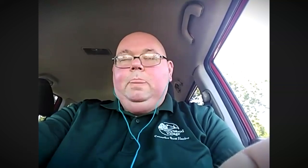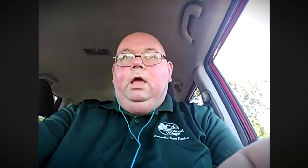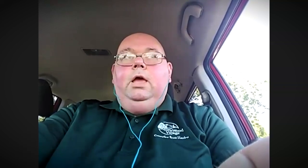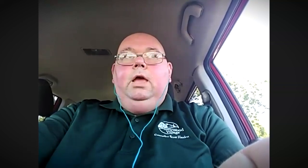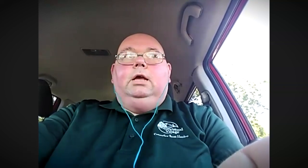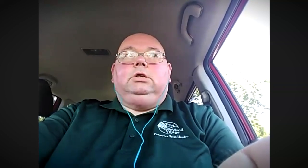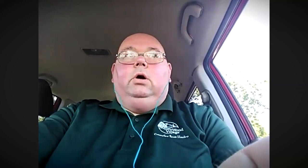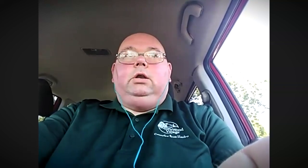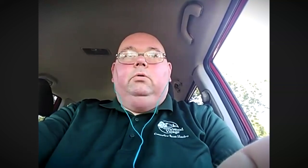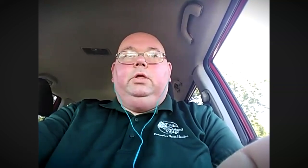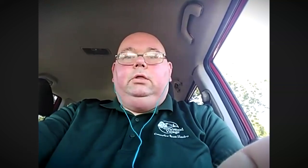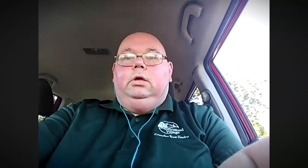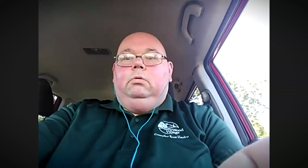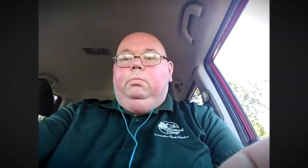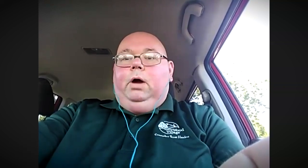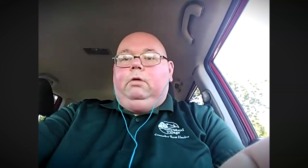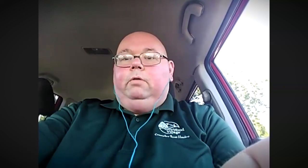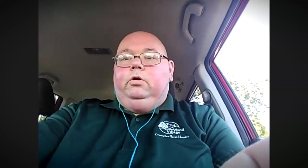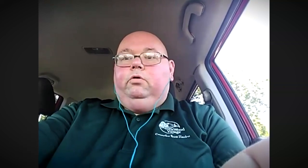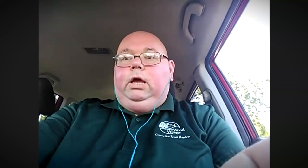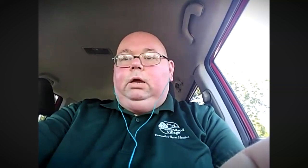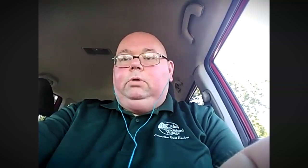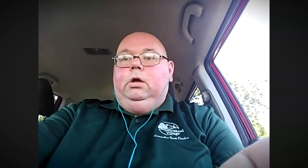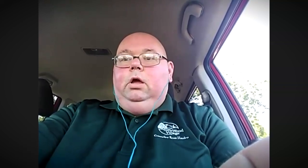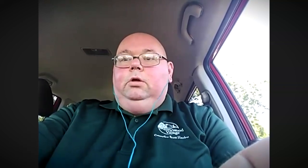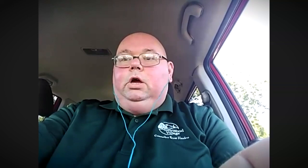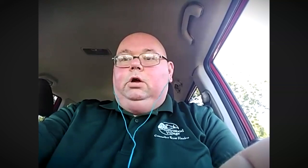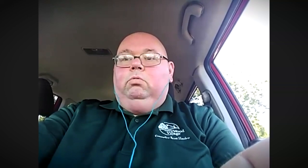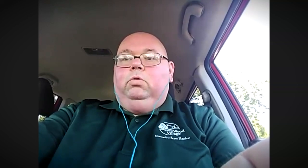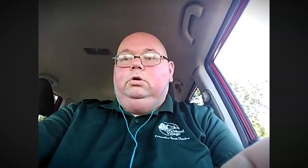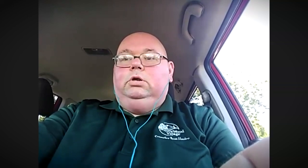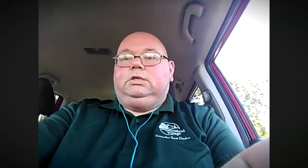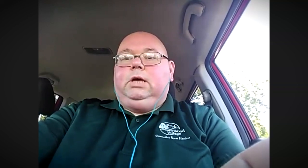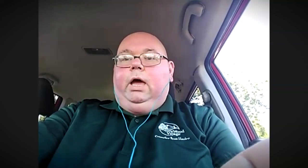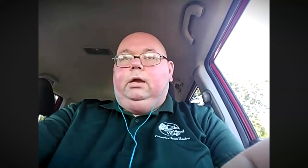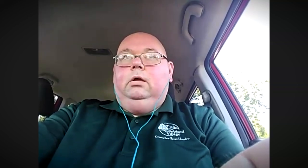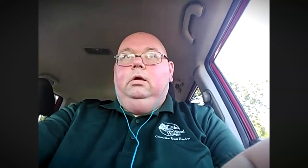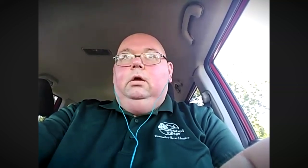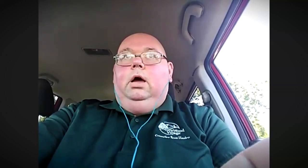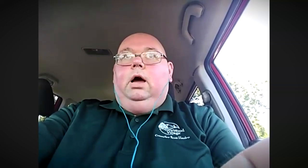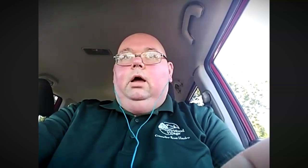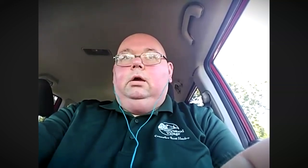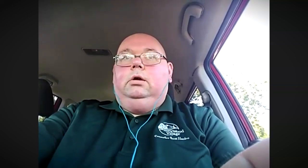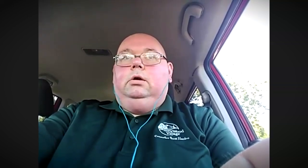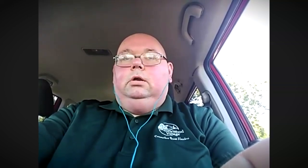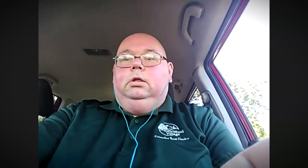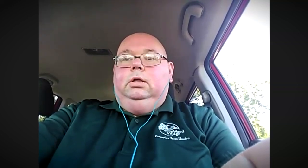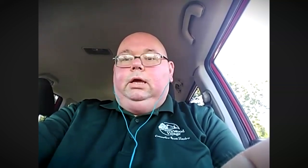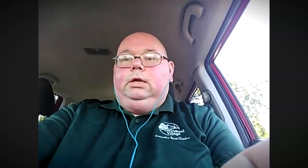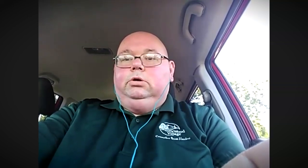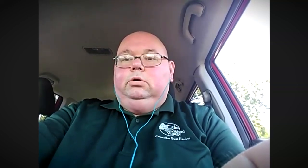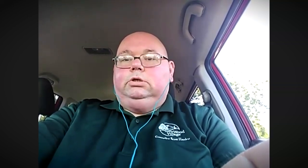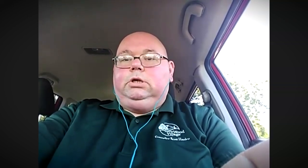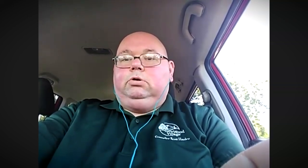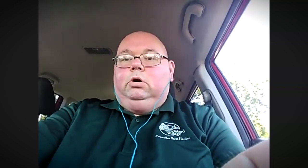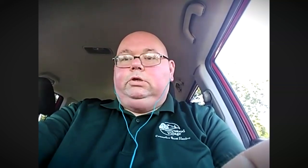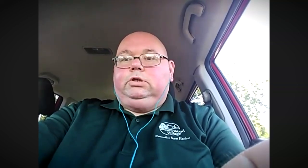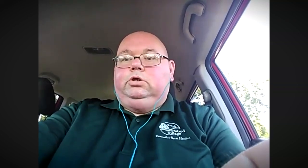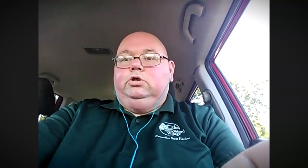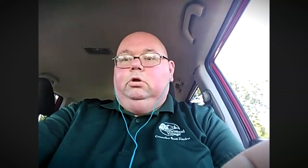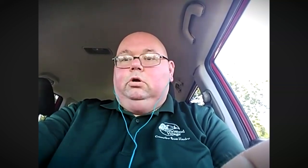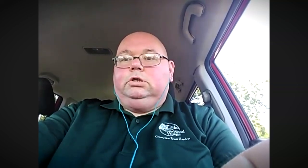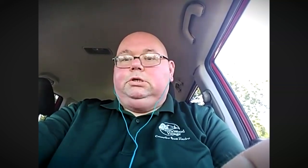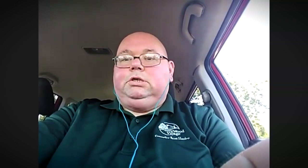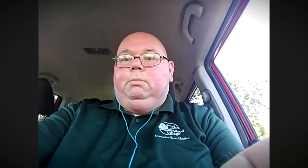color. And so I don't think that we might have ever dreamed that road design, uh, could lead to some sort of